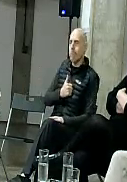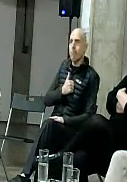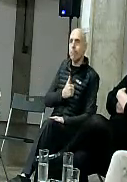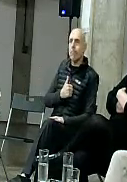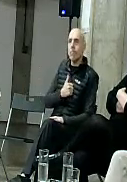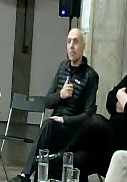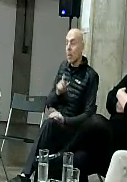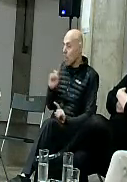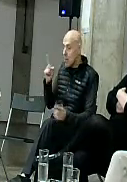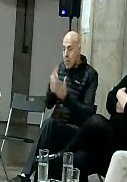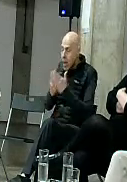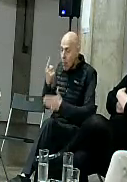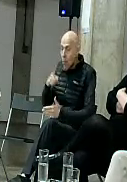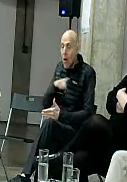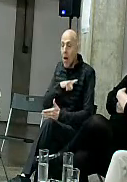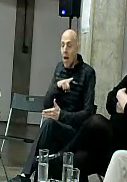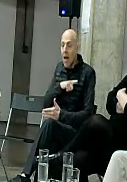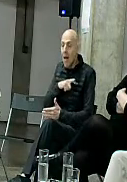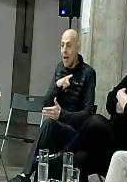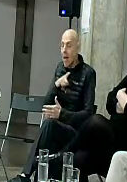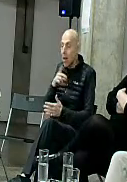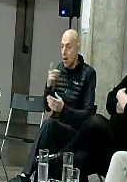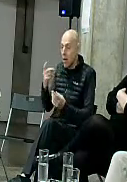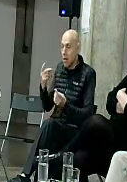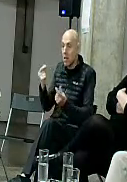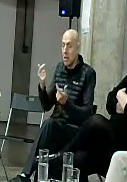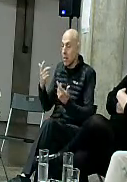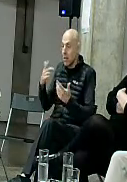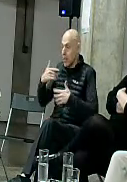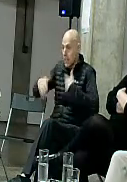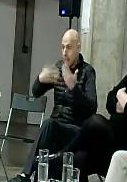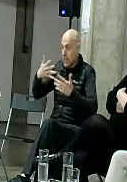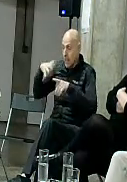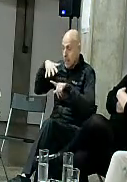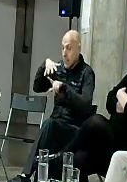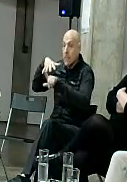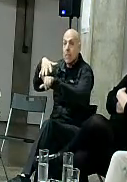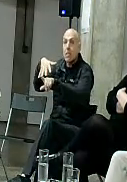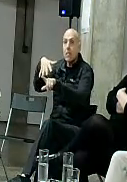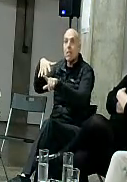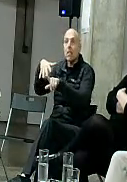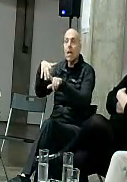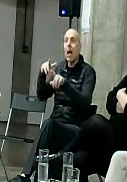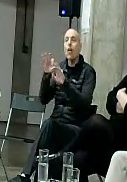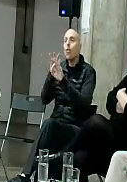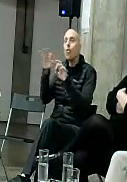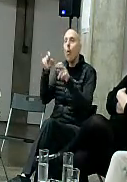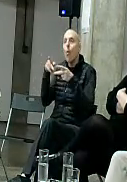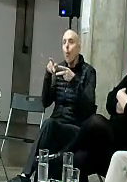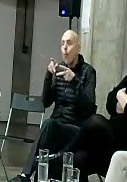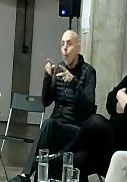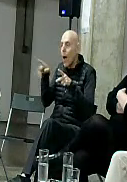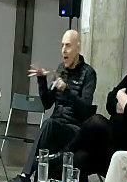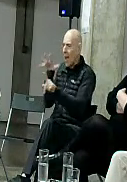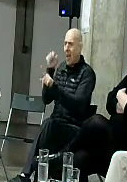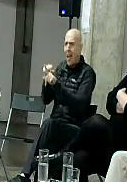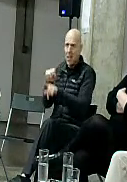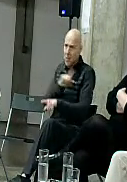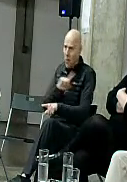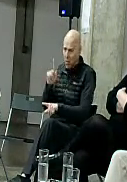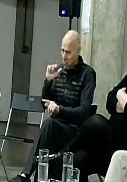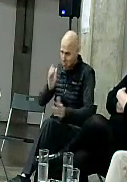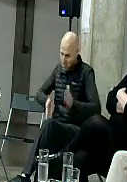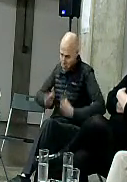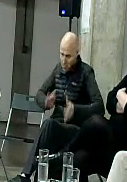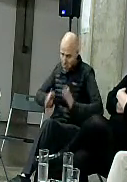just didn't happen like that because they were so full on chasing him. And there's no way they would have caught him because he was a really good